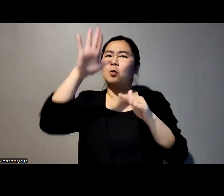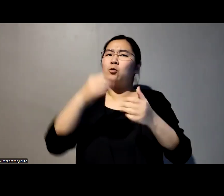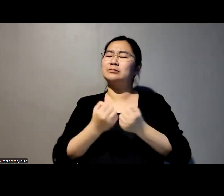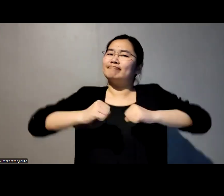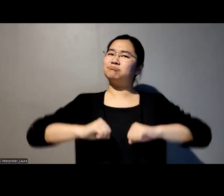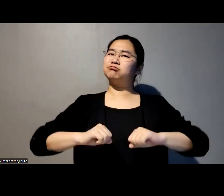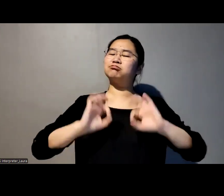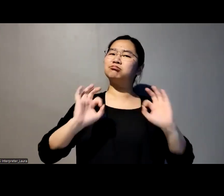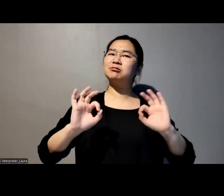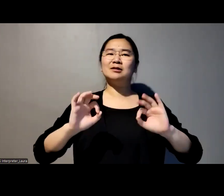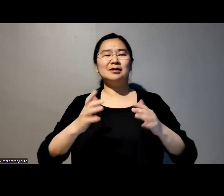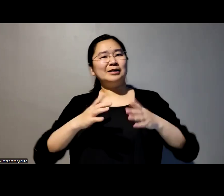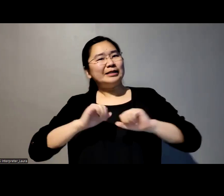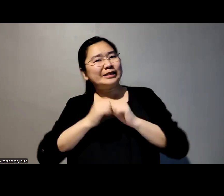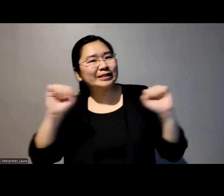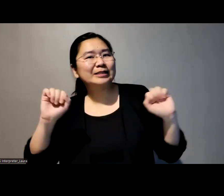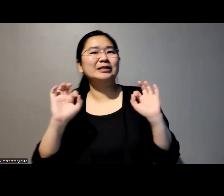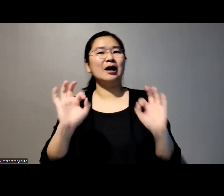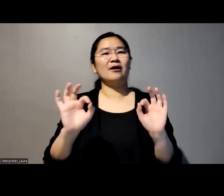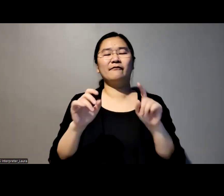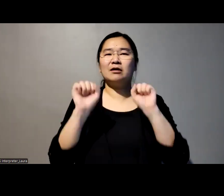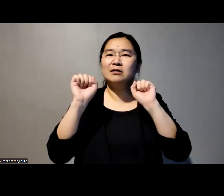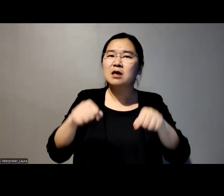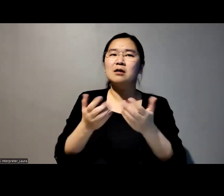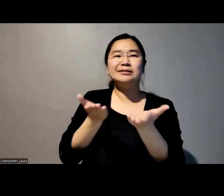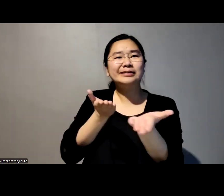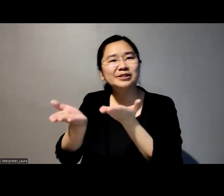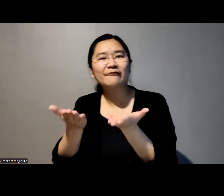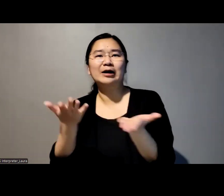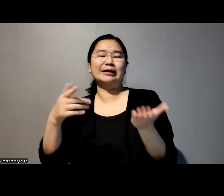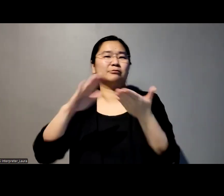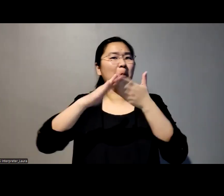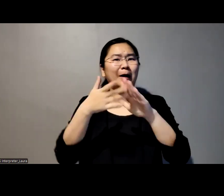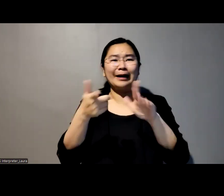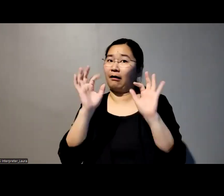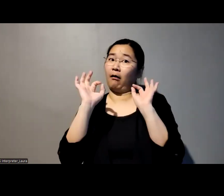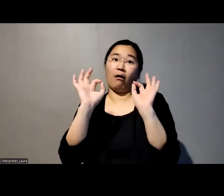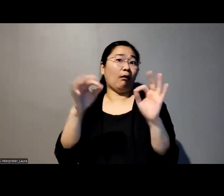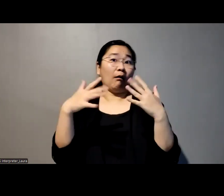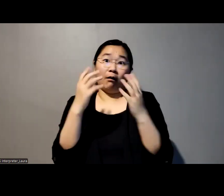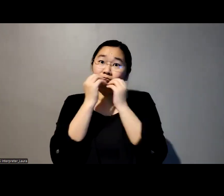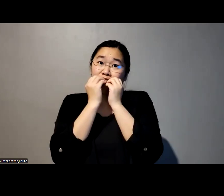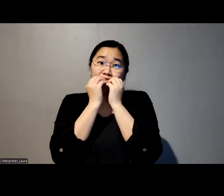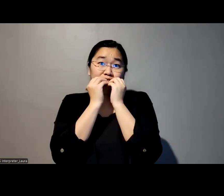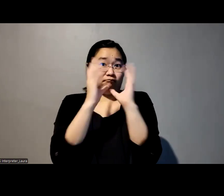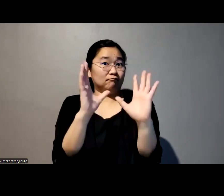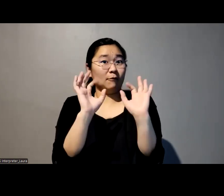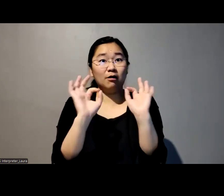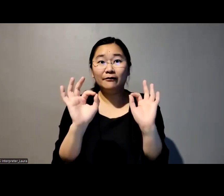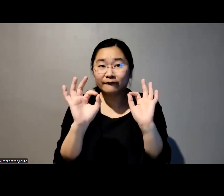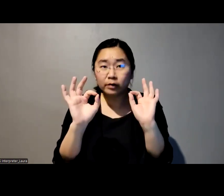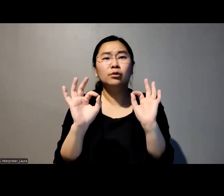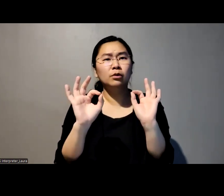media for parents to institutionalize their children, or for adults for family members to